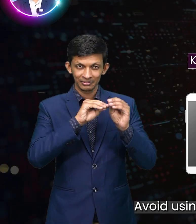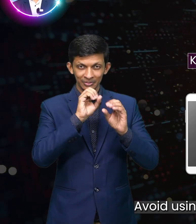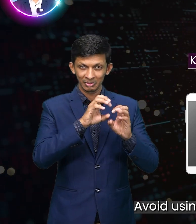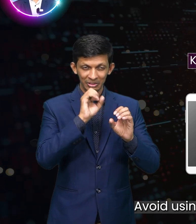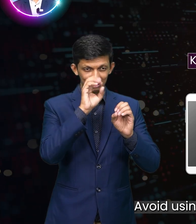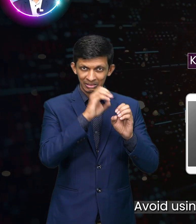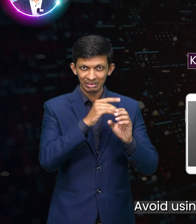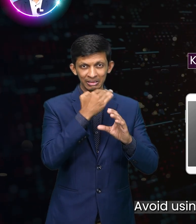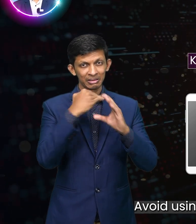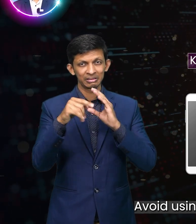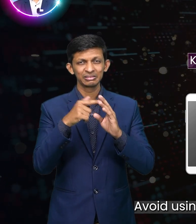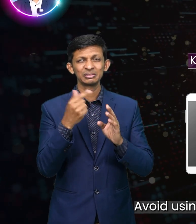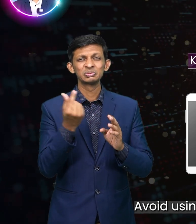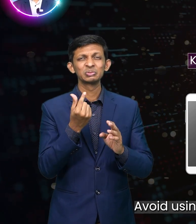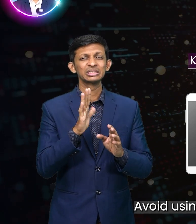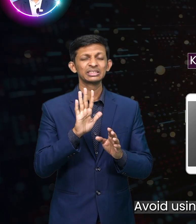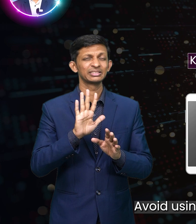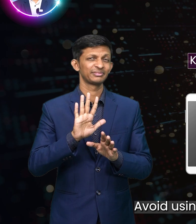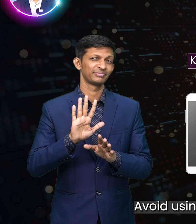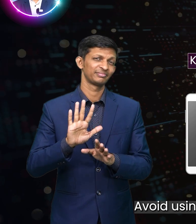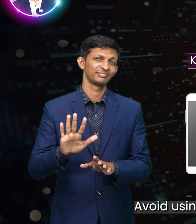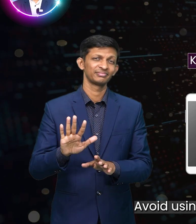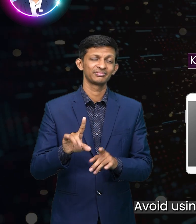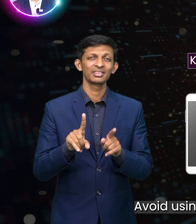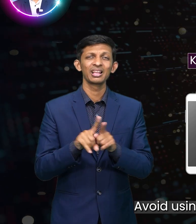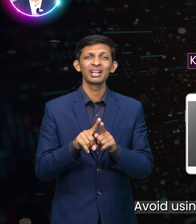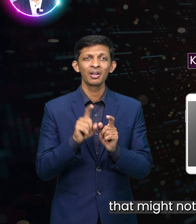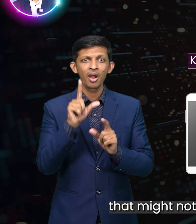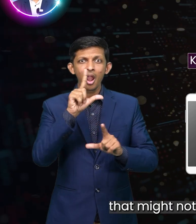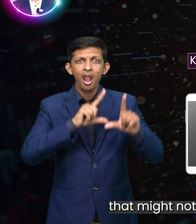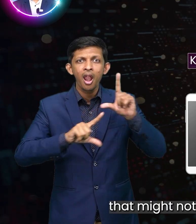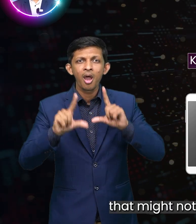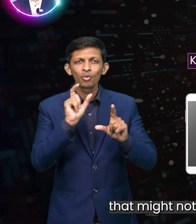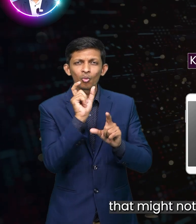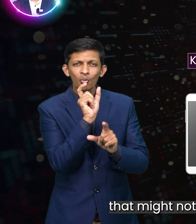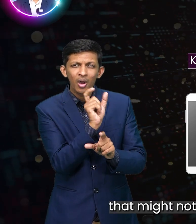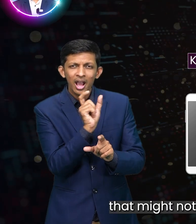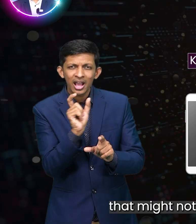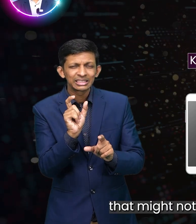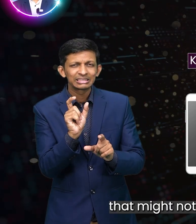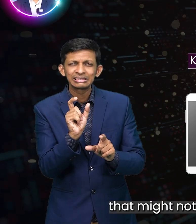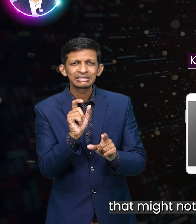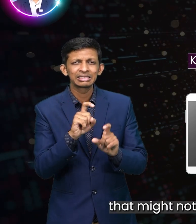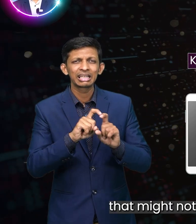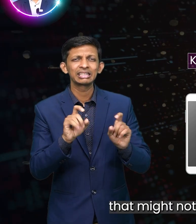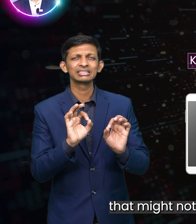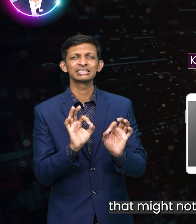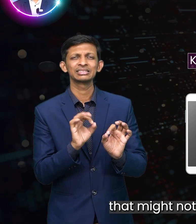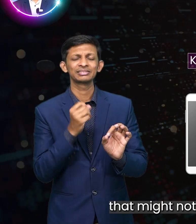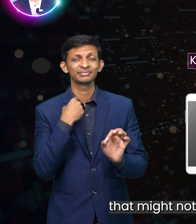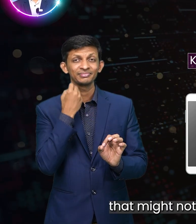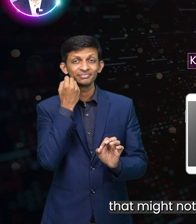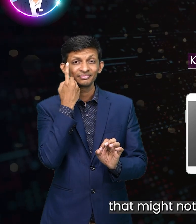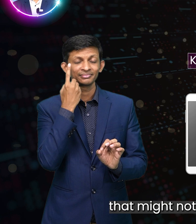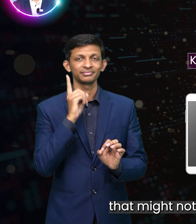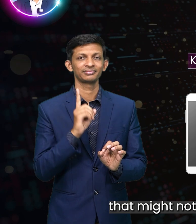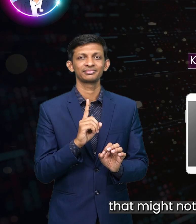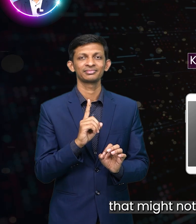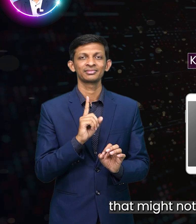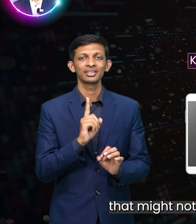Avoid using slang or abbreviations that might not be understood by everyone.